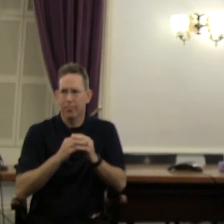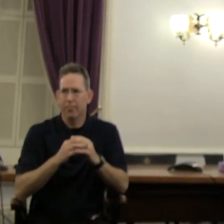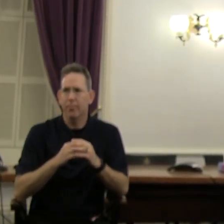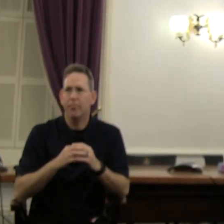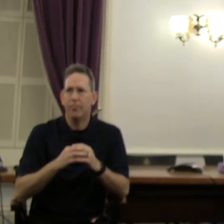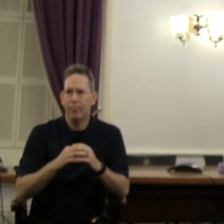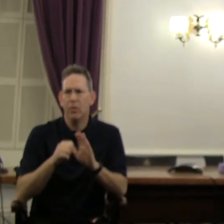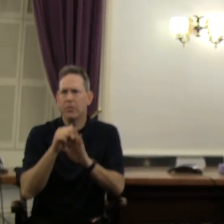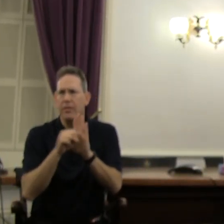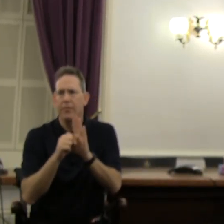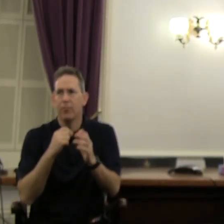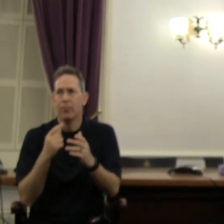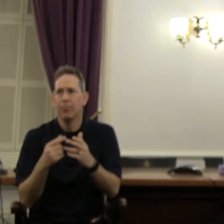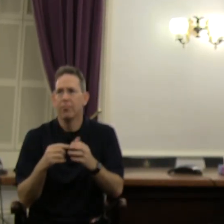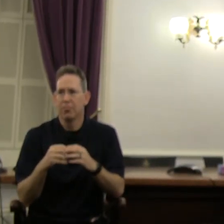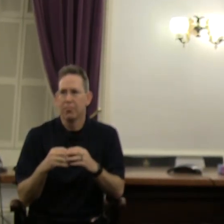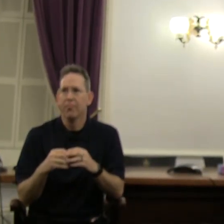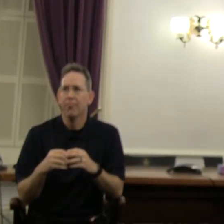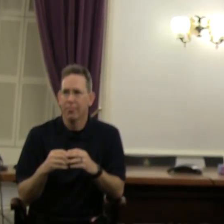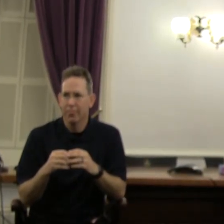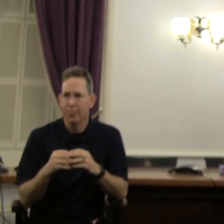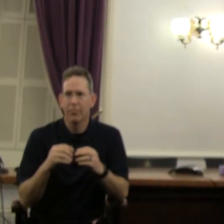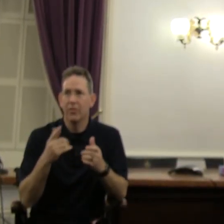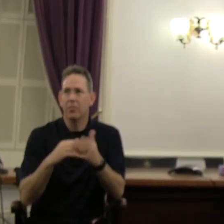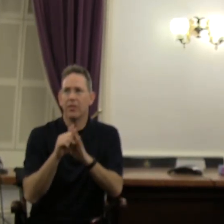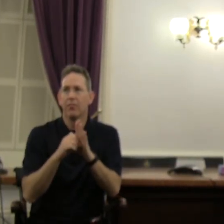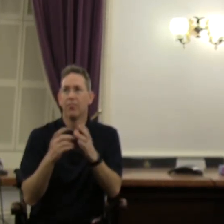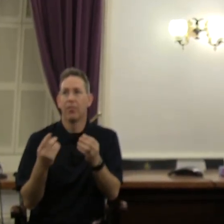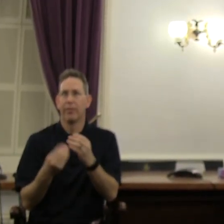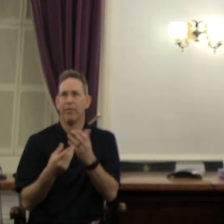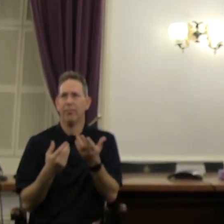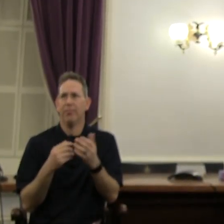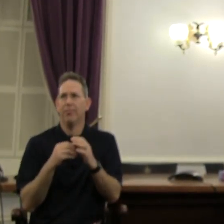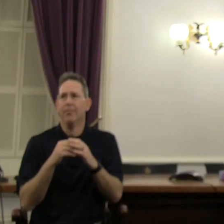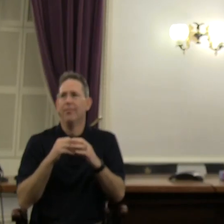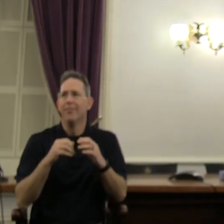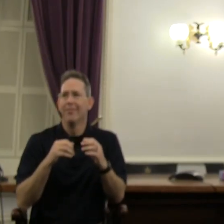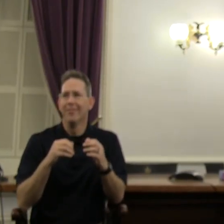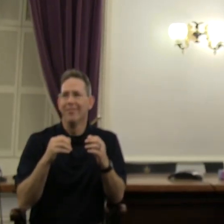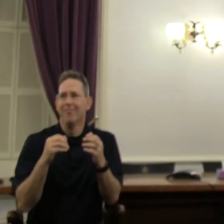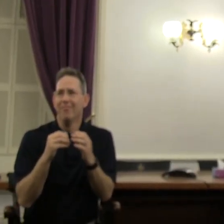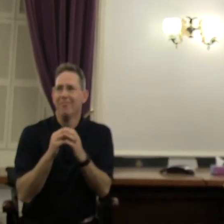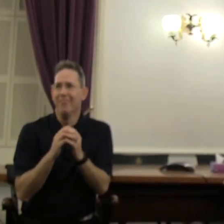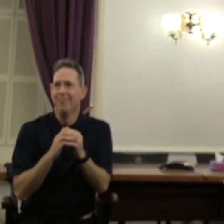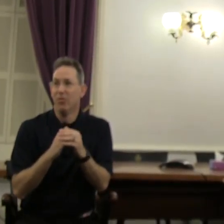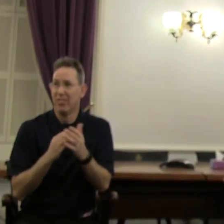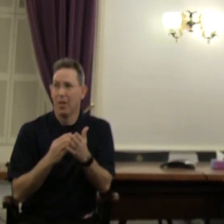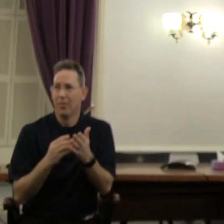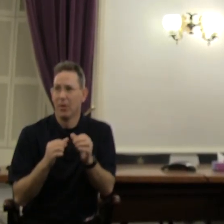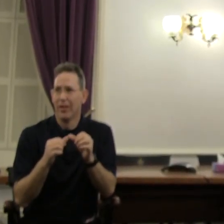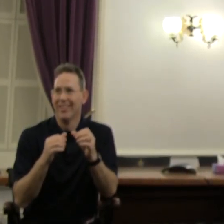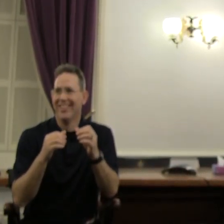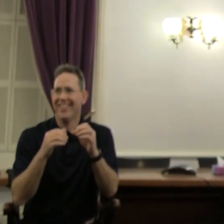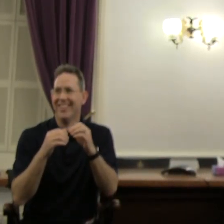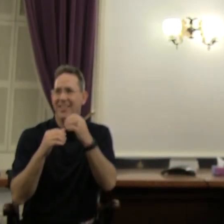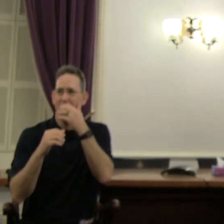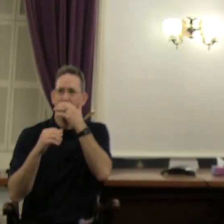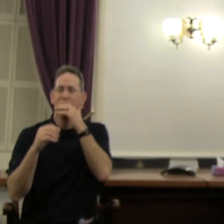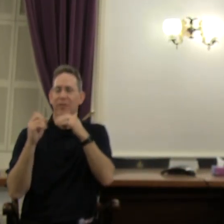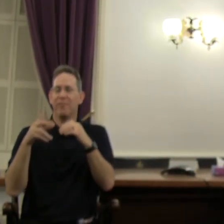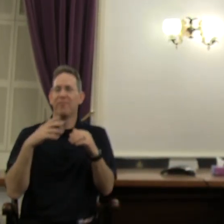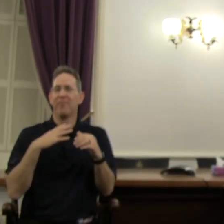disregard. Other states have implemented such a disregard, and with a change in language in the Medicaid state plan amendment, it